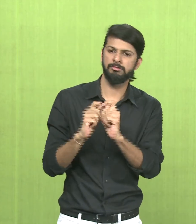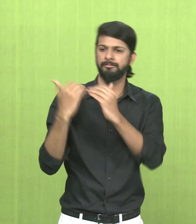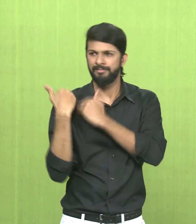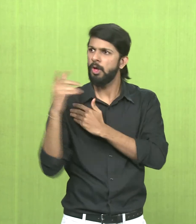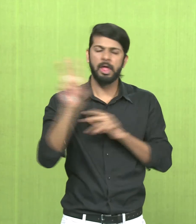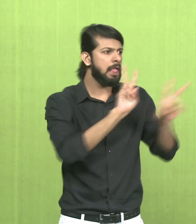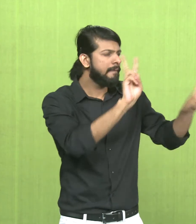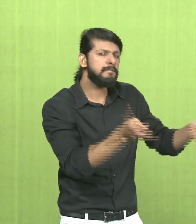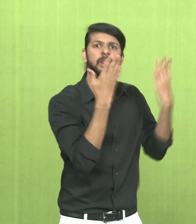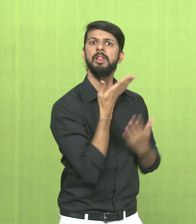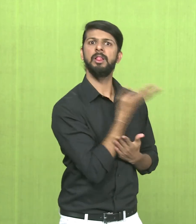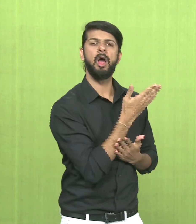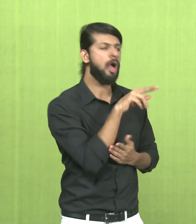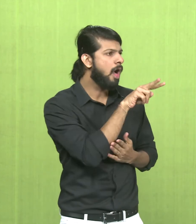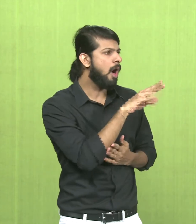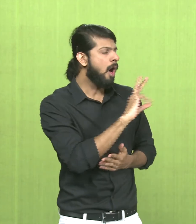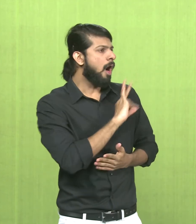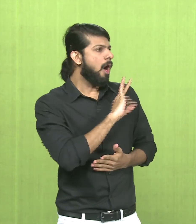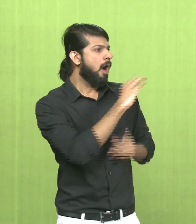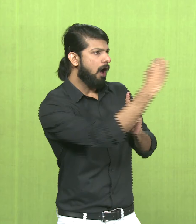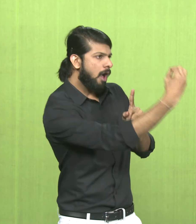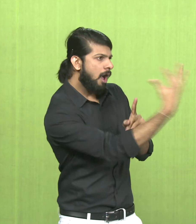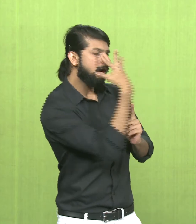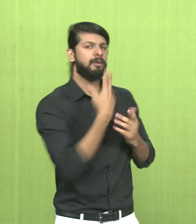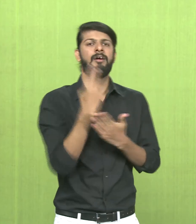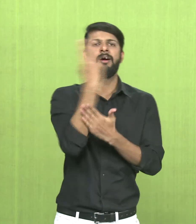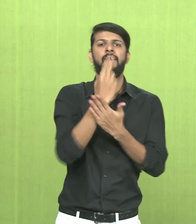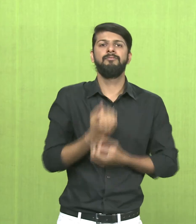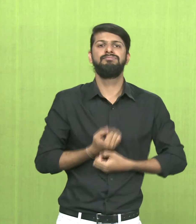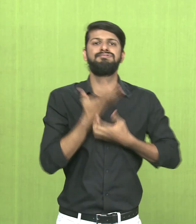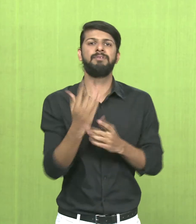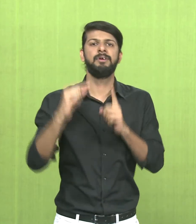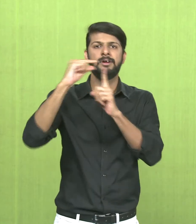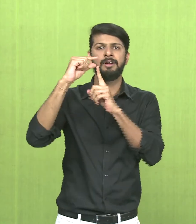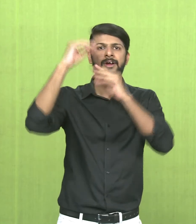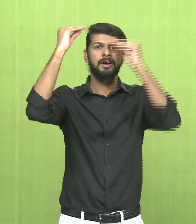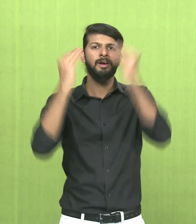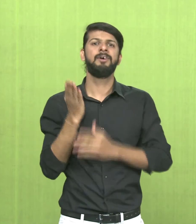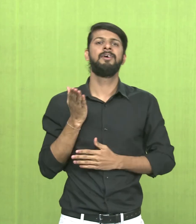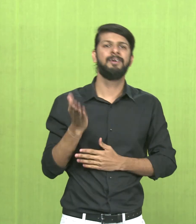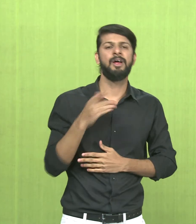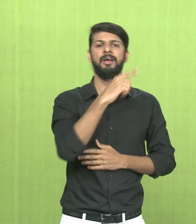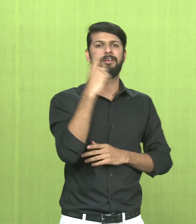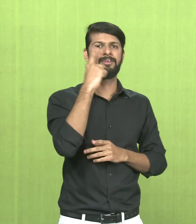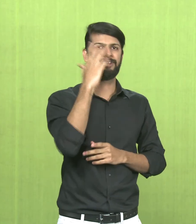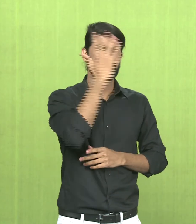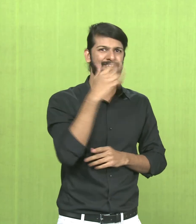Dora Maar was known to be temperamental and sophisticated, also being an intellectual in her own right, and she